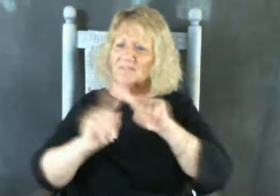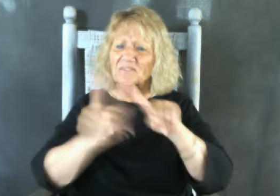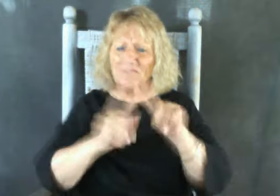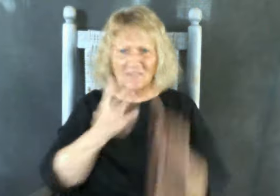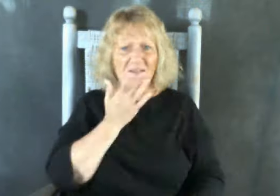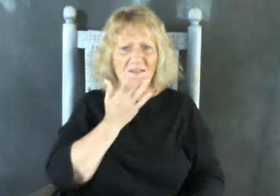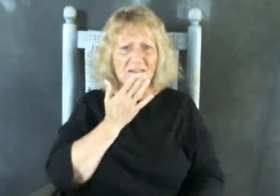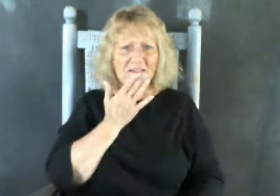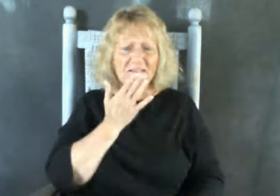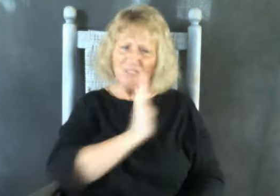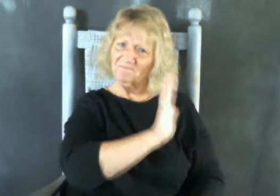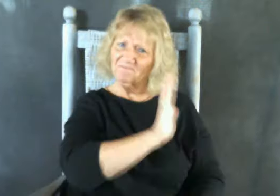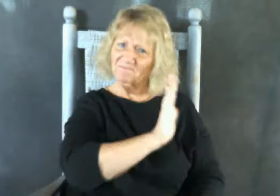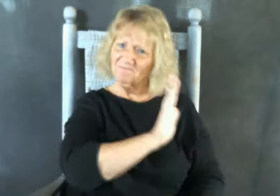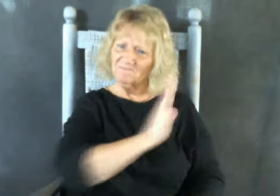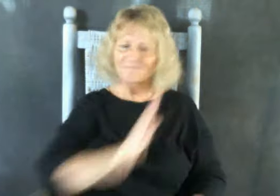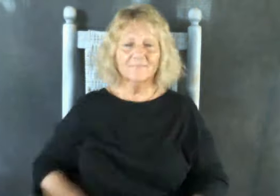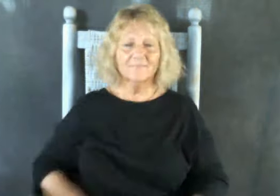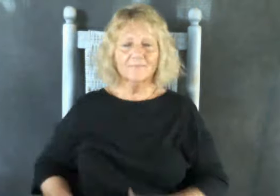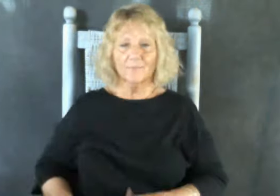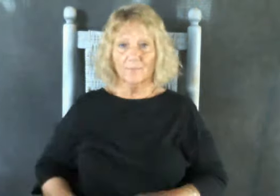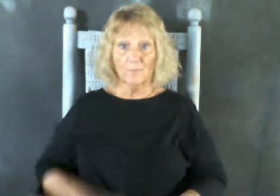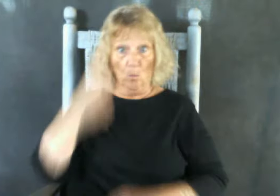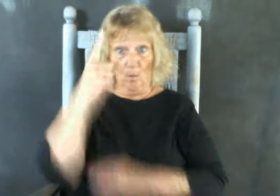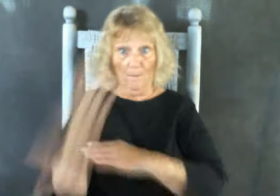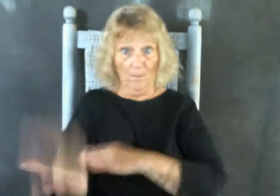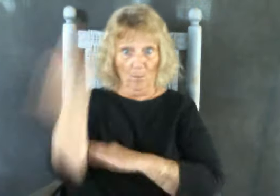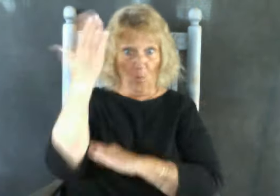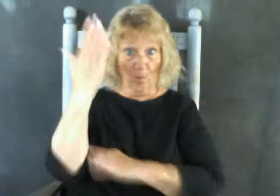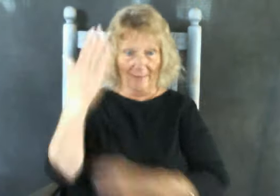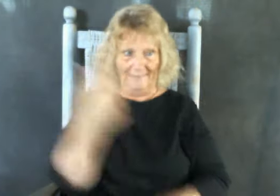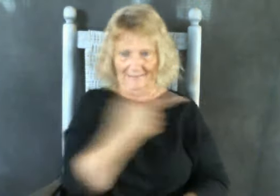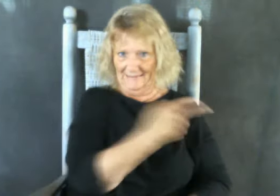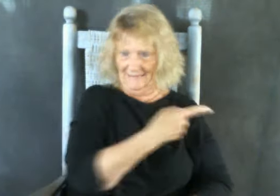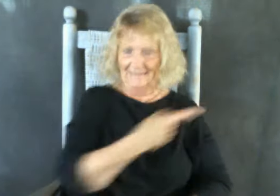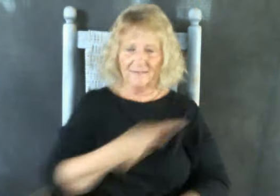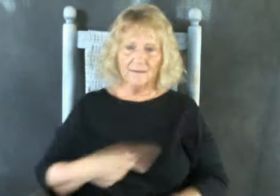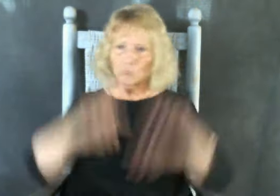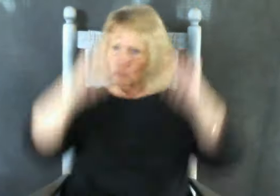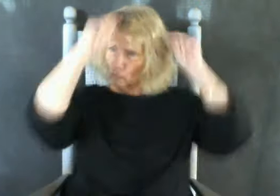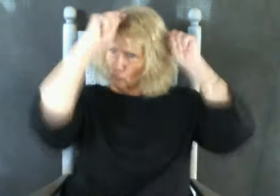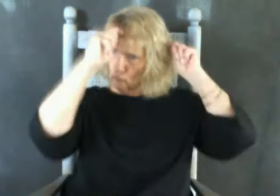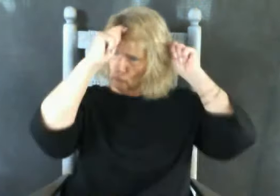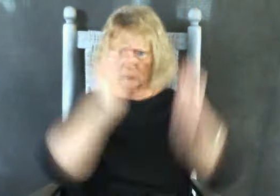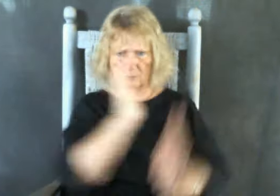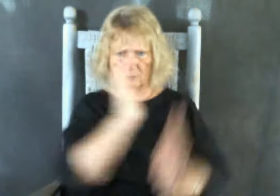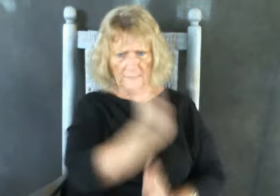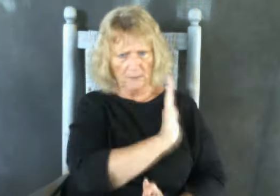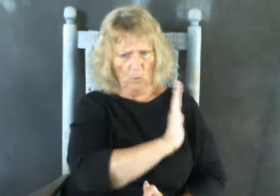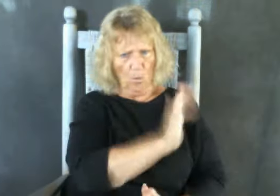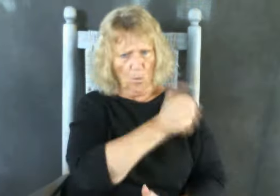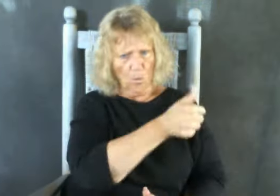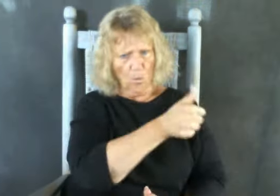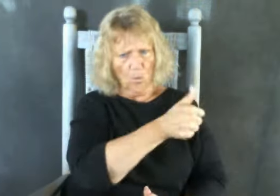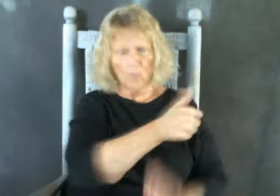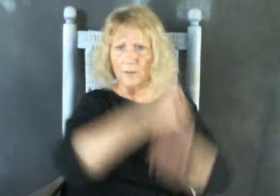D.C., as we continue to watch this ceremony as it's about to get underway here at the Pentagon, what is the feeling now that Big Mom is dead?